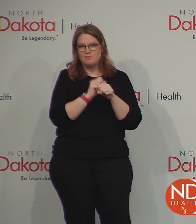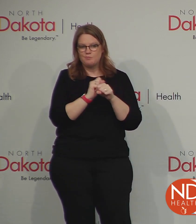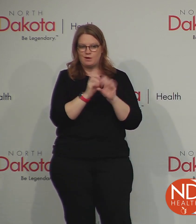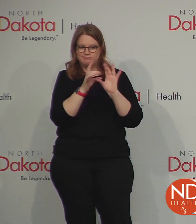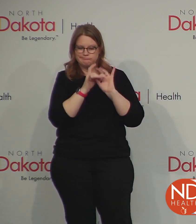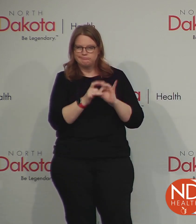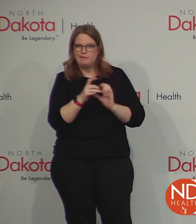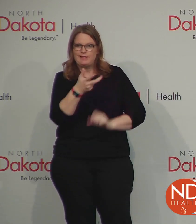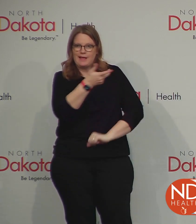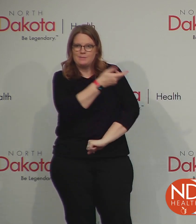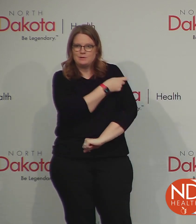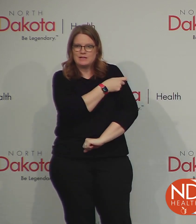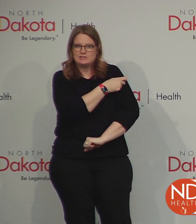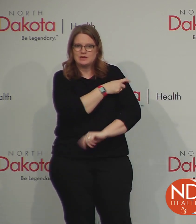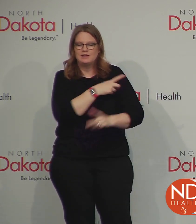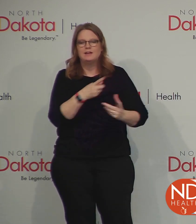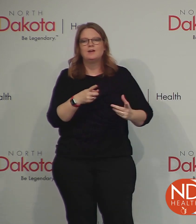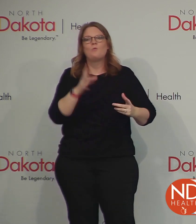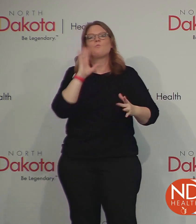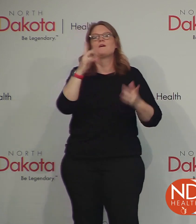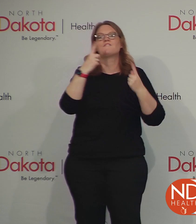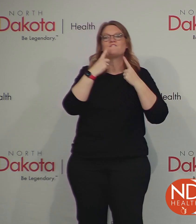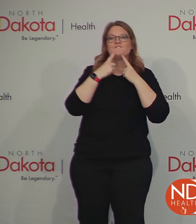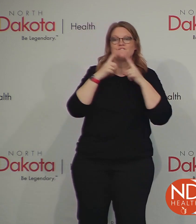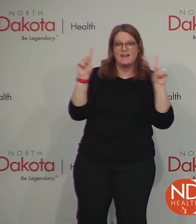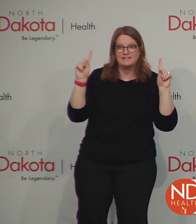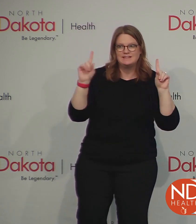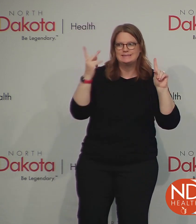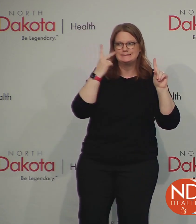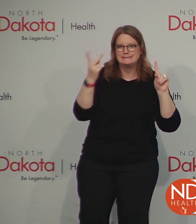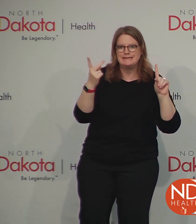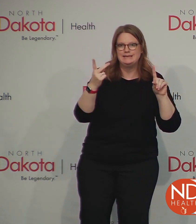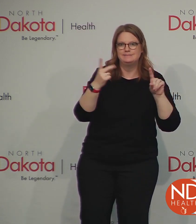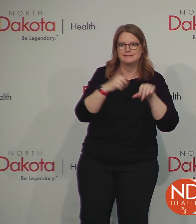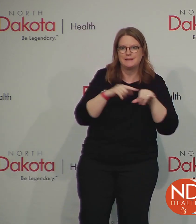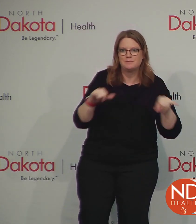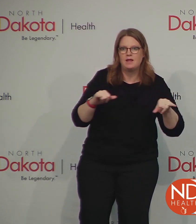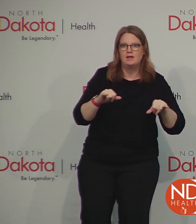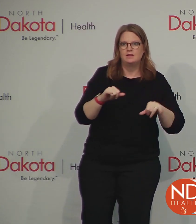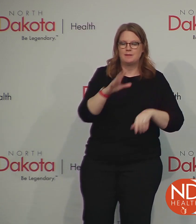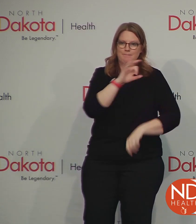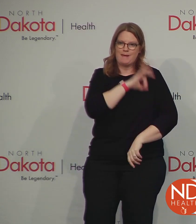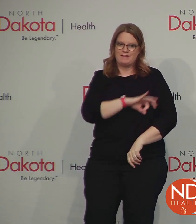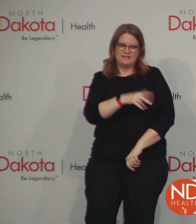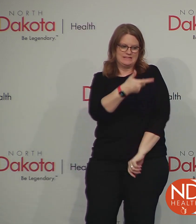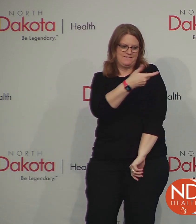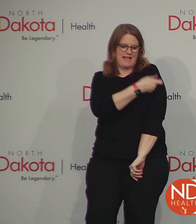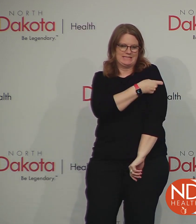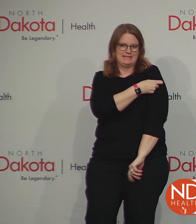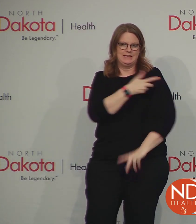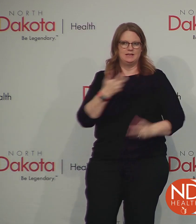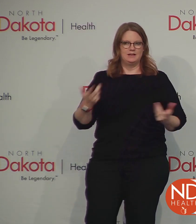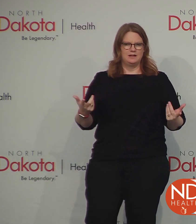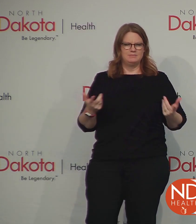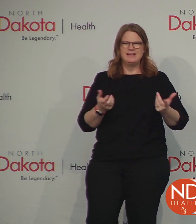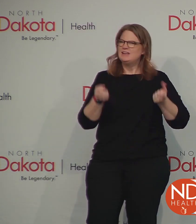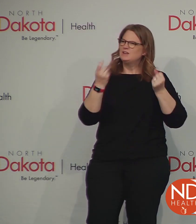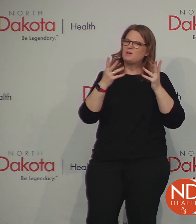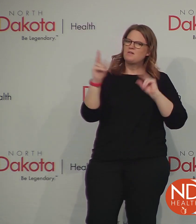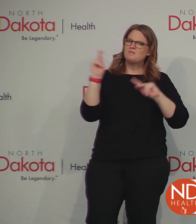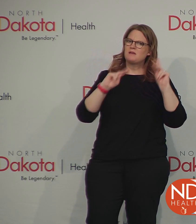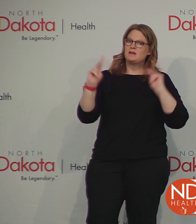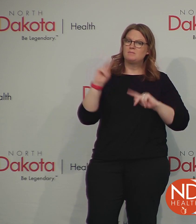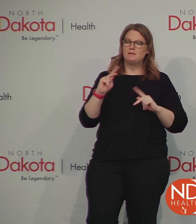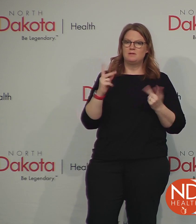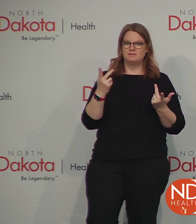so I think we're finally going to get to see real time the benefits of vaccines. I don't think a lot of people were around when polio